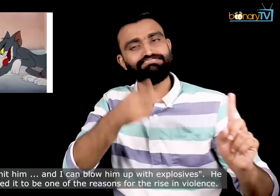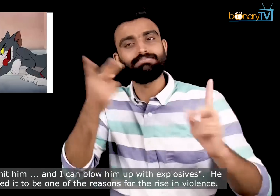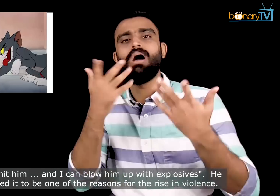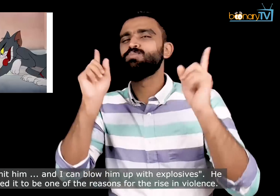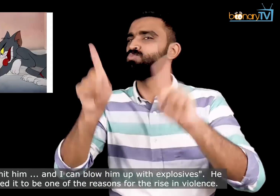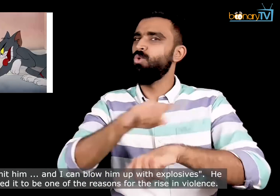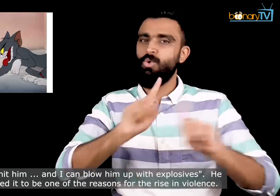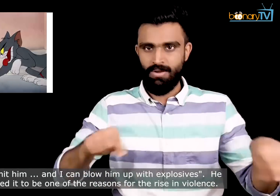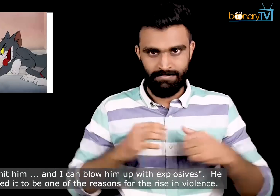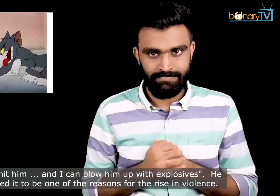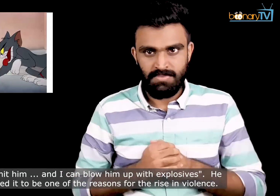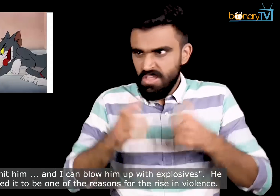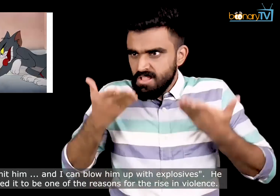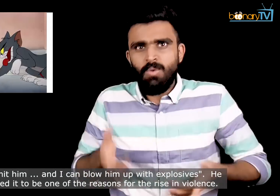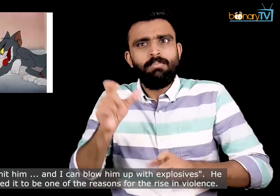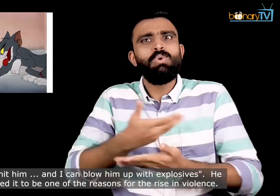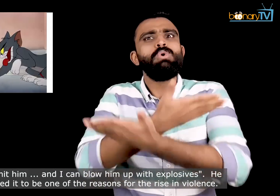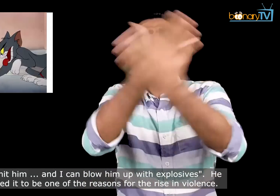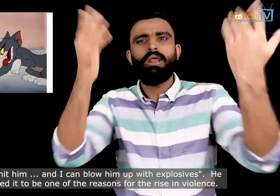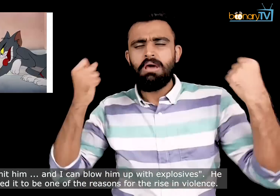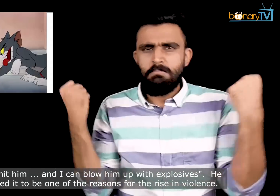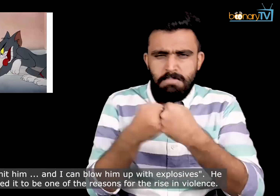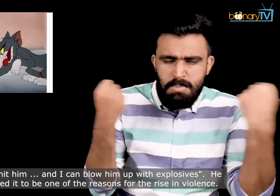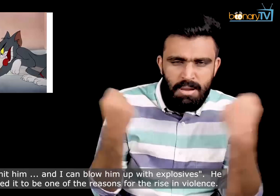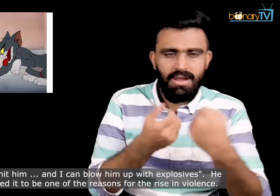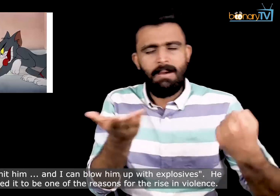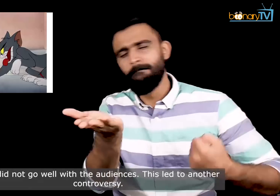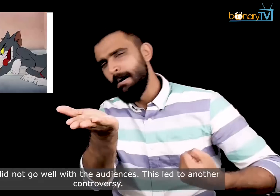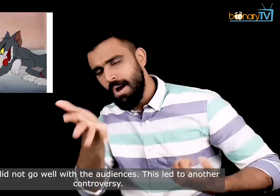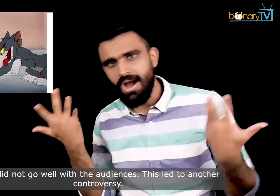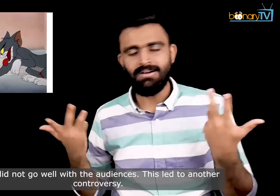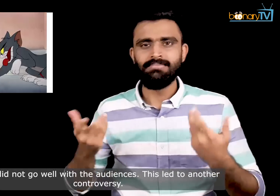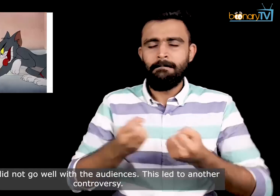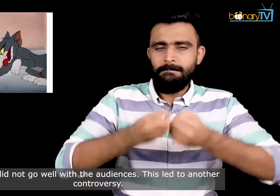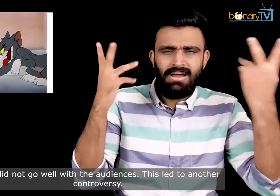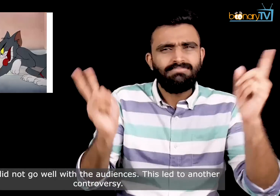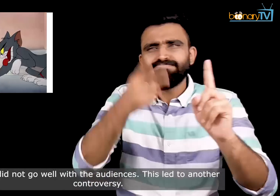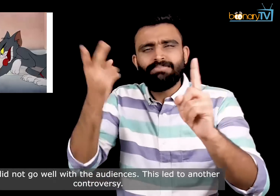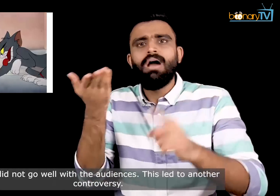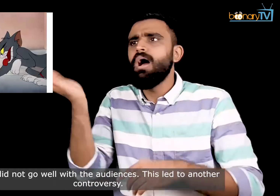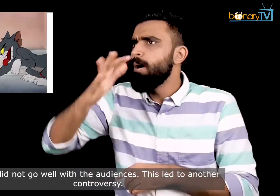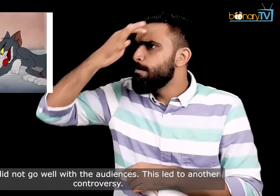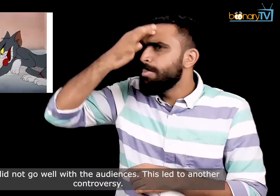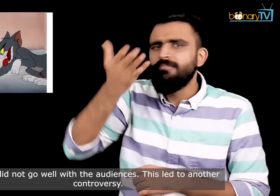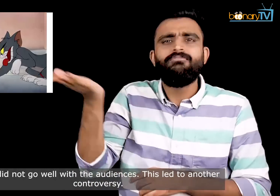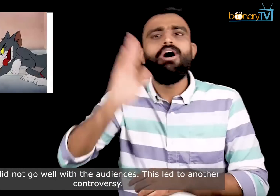the reasons for the rise in violence. This did not go well with the